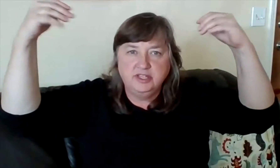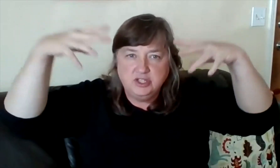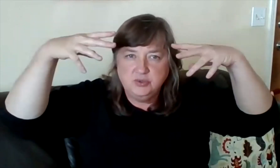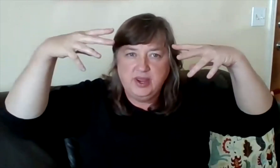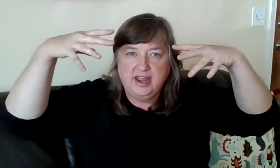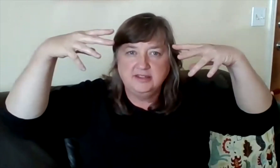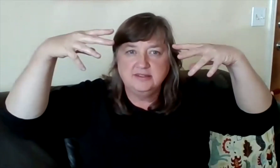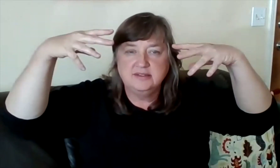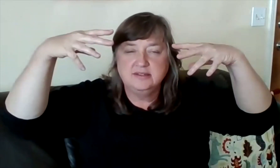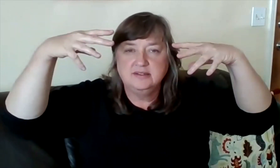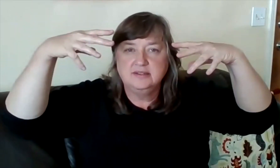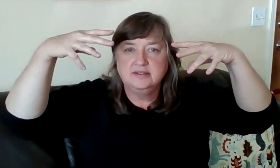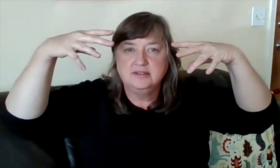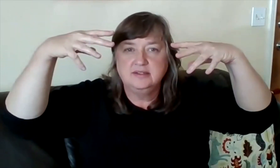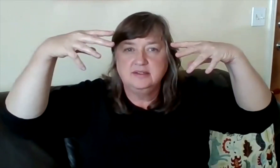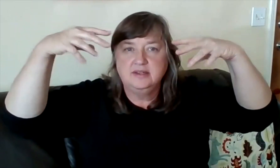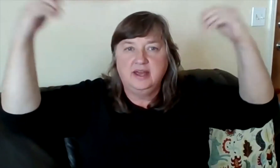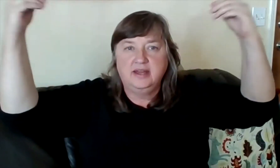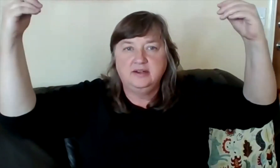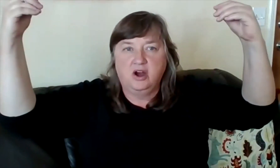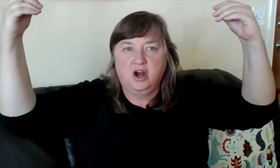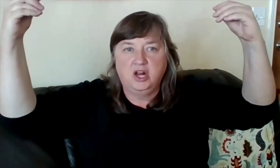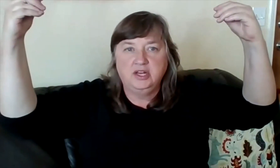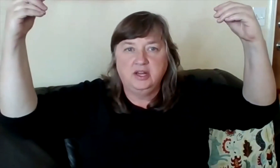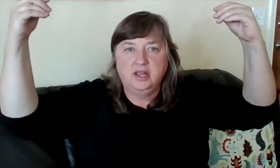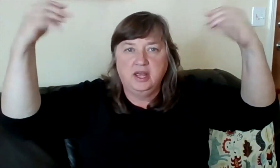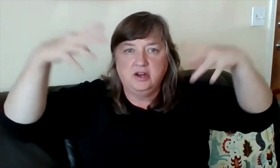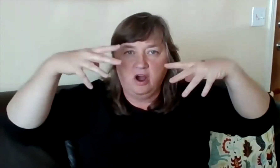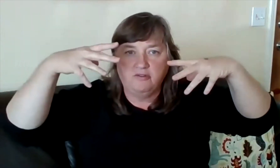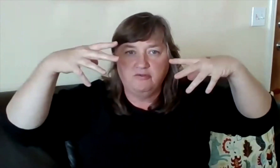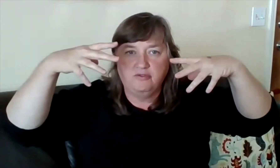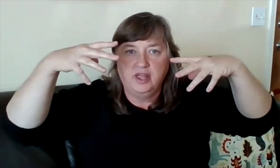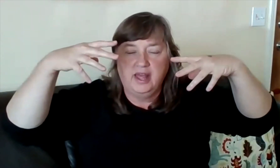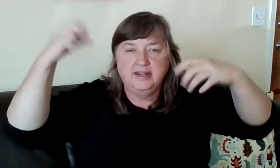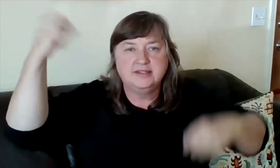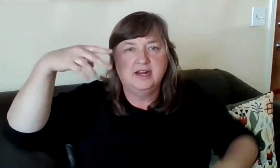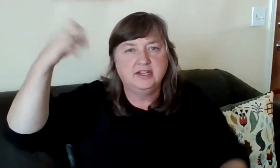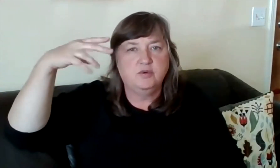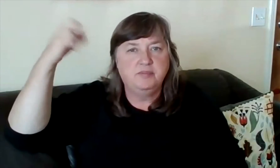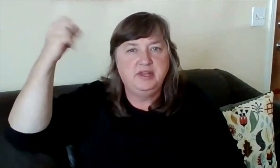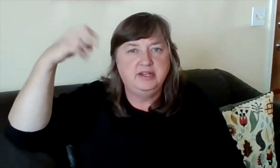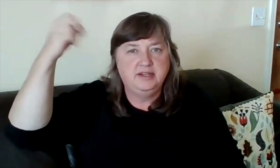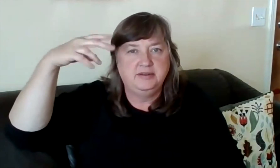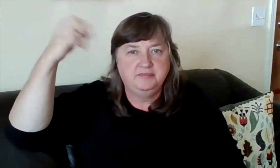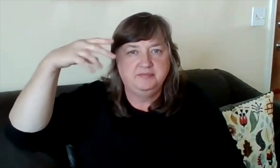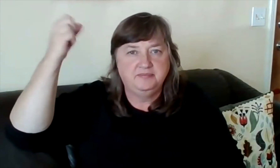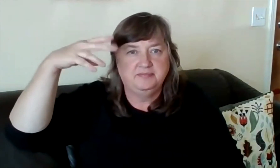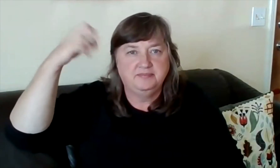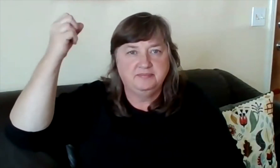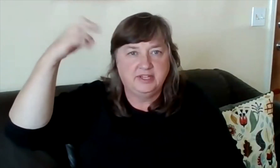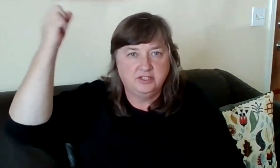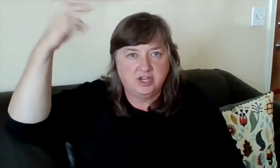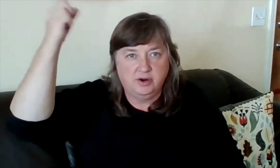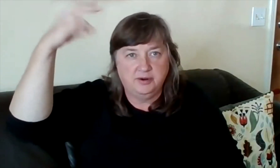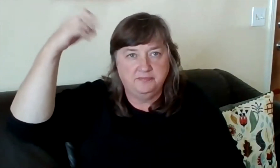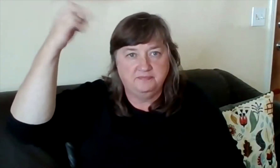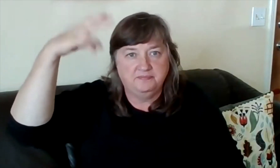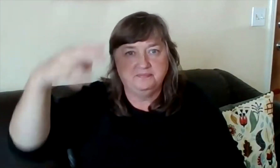2 hands and on and off, and it's not as repeated like shower.